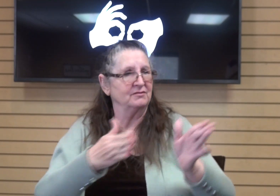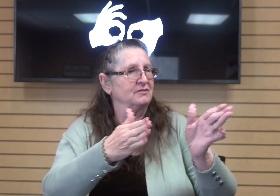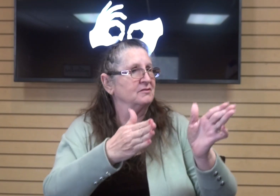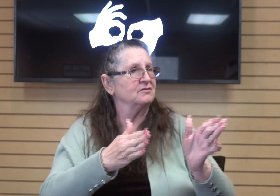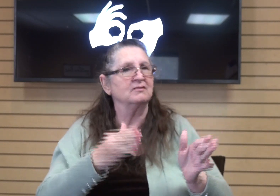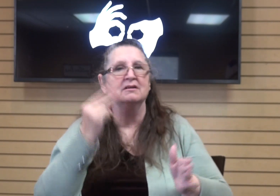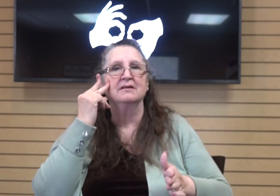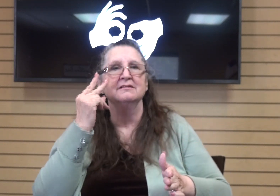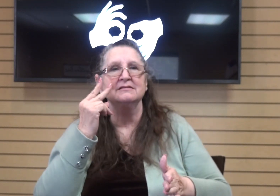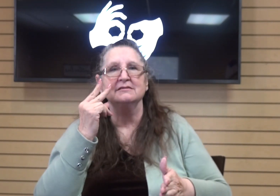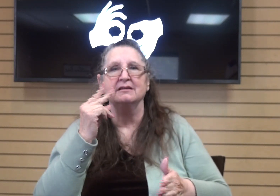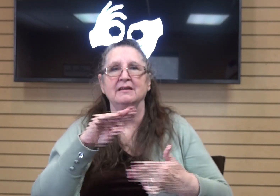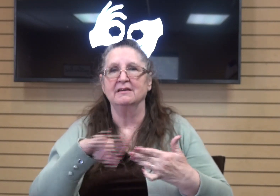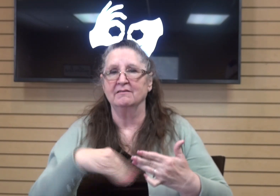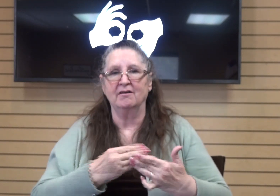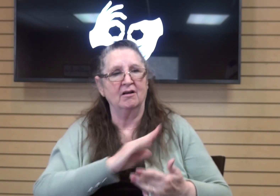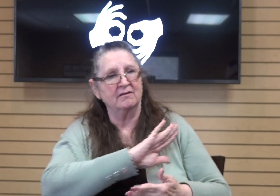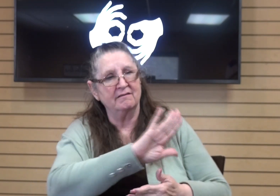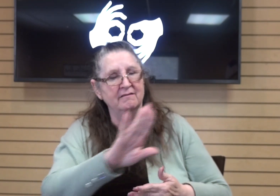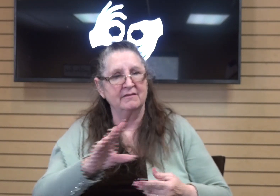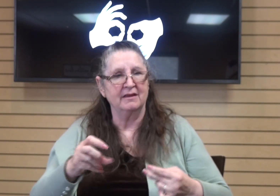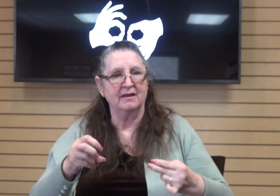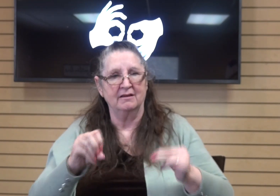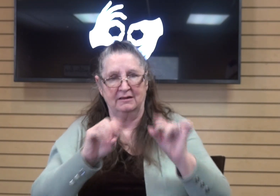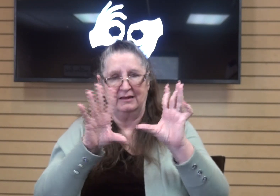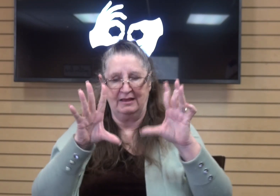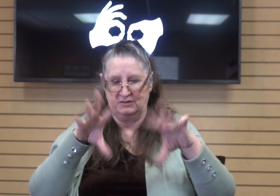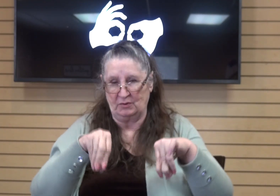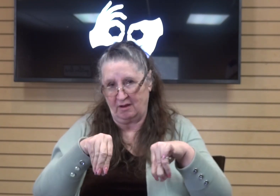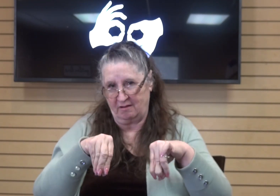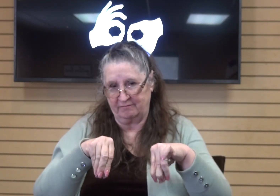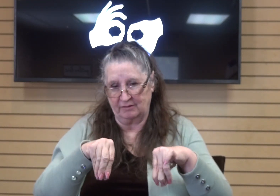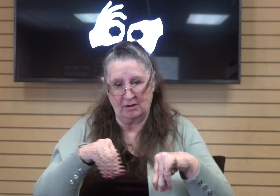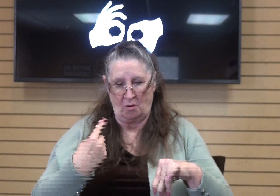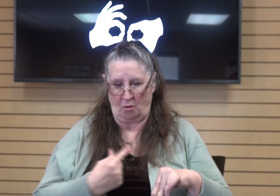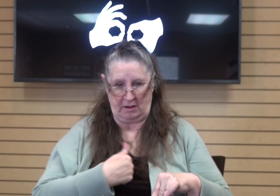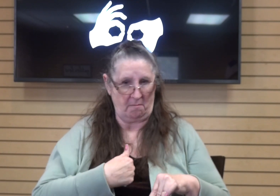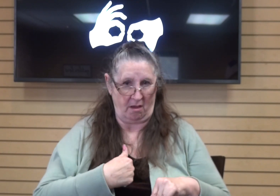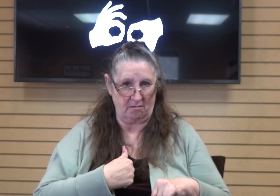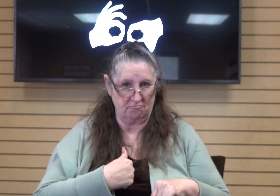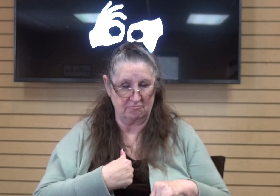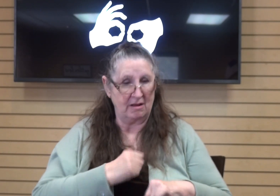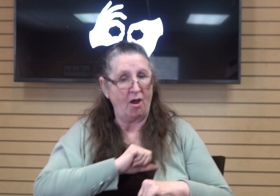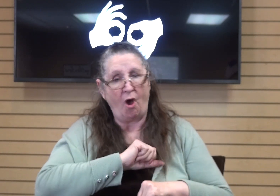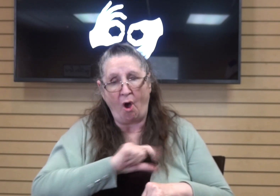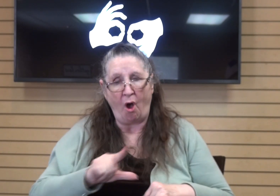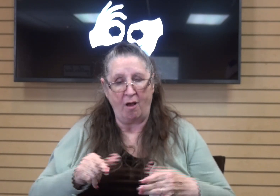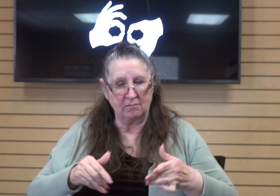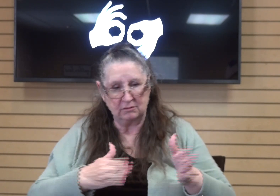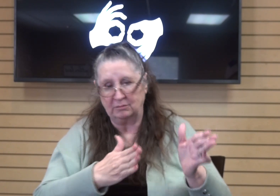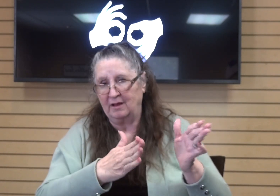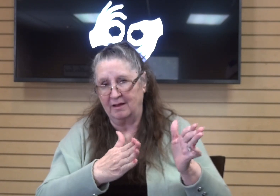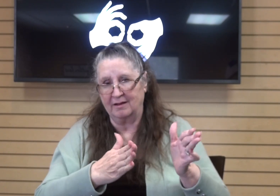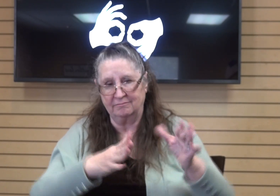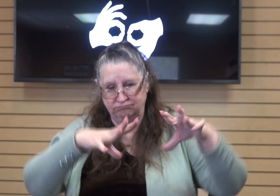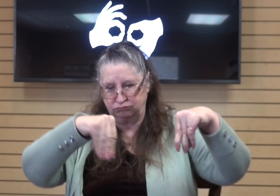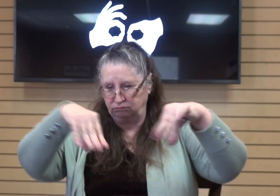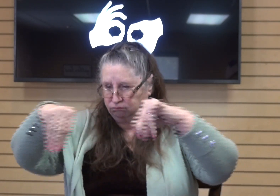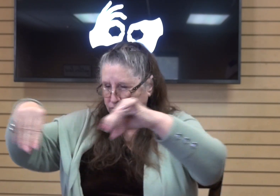if, their electricity had went out too, or was it just mine? And well, it was the entire block had went down. And I remember